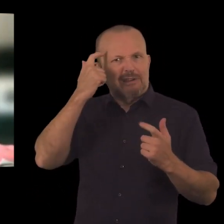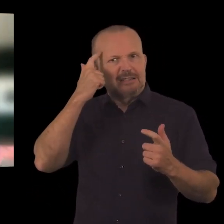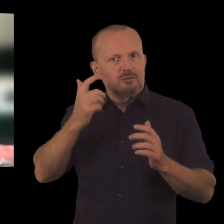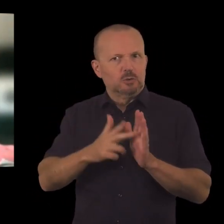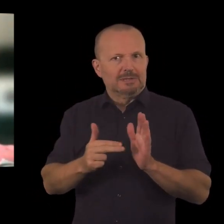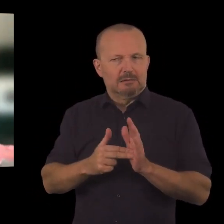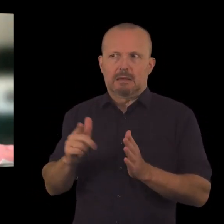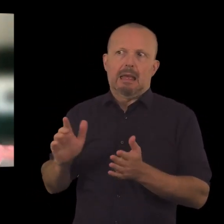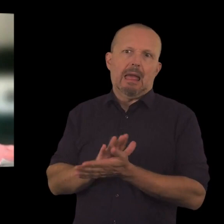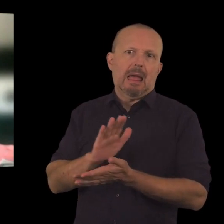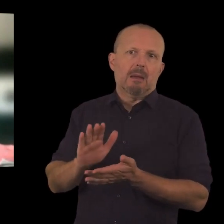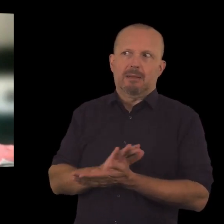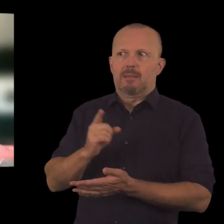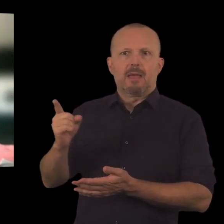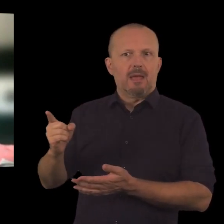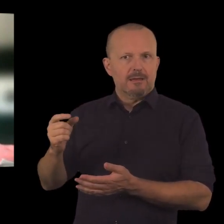them. And